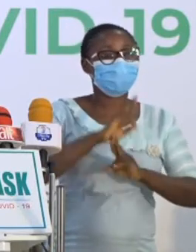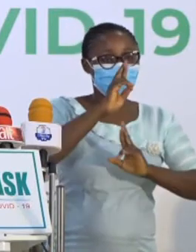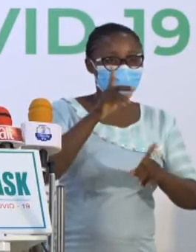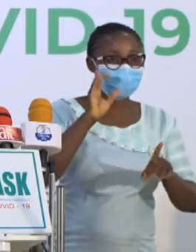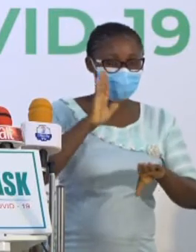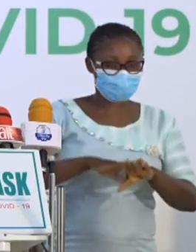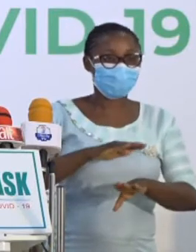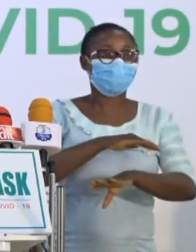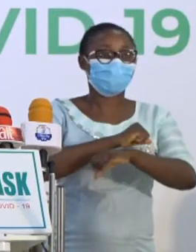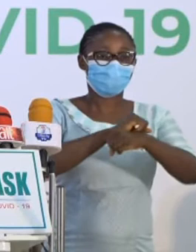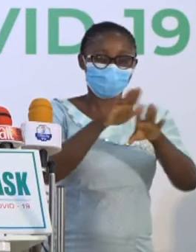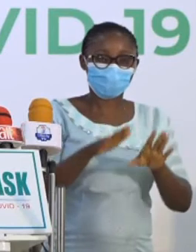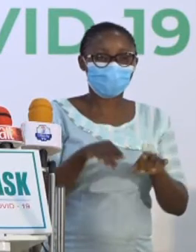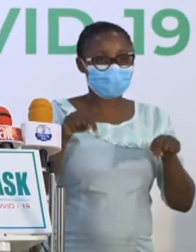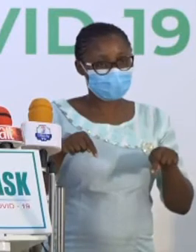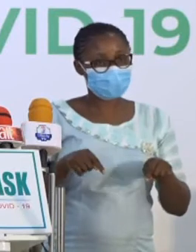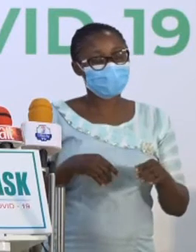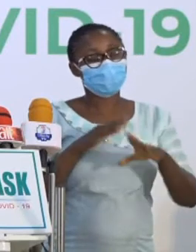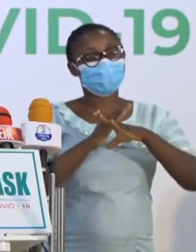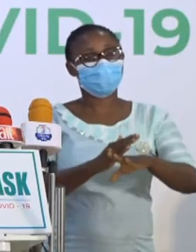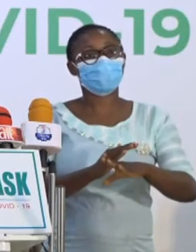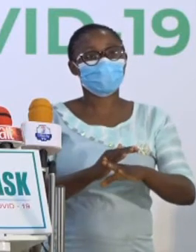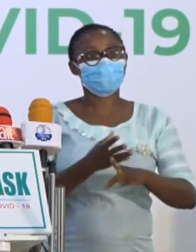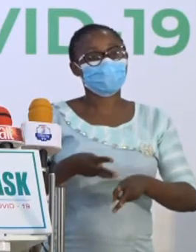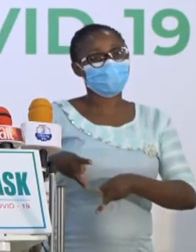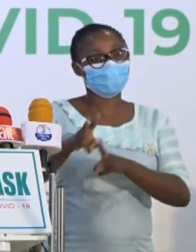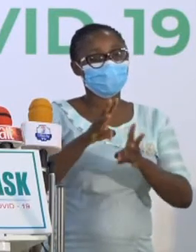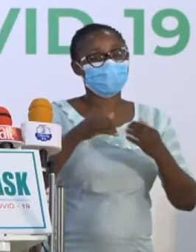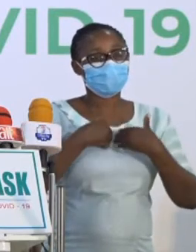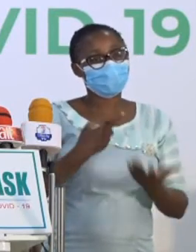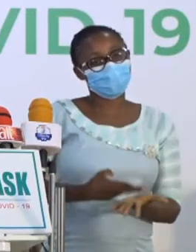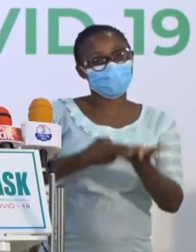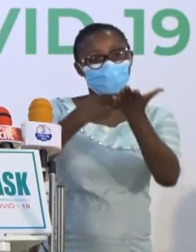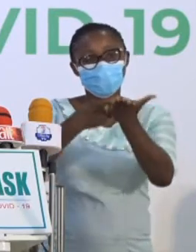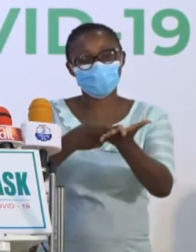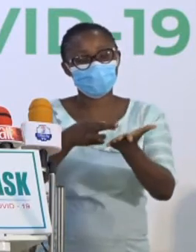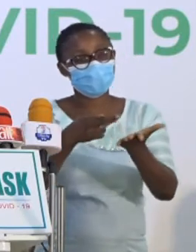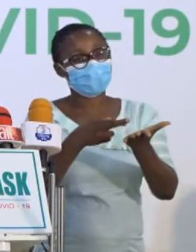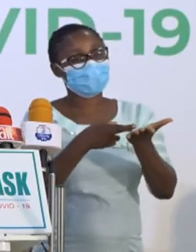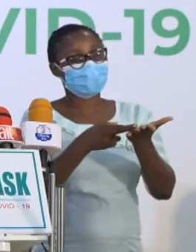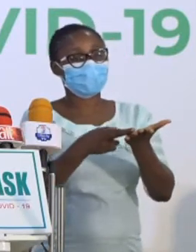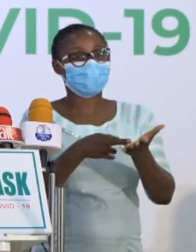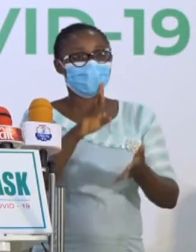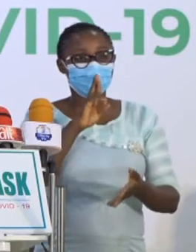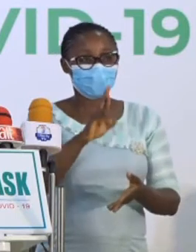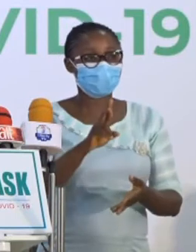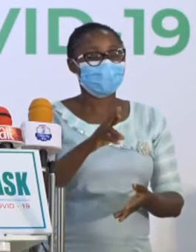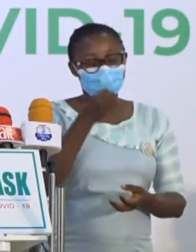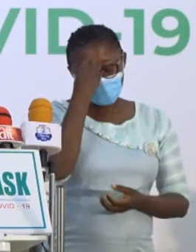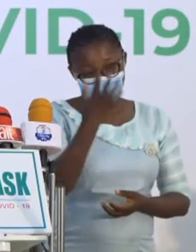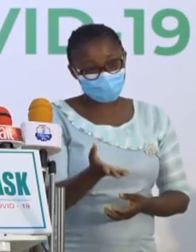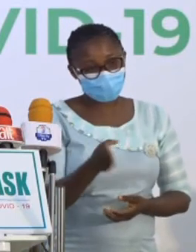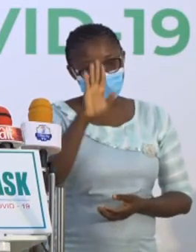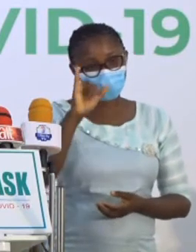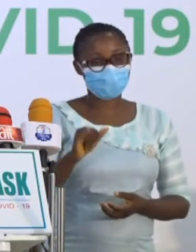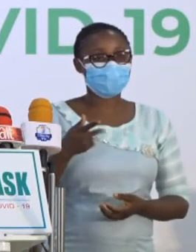COVID. To date, preventive measures have been recommended have been informed by